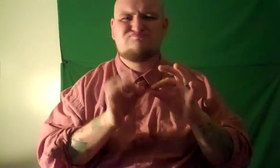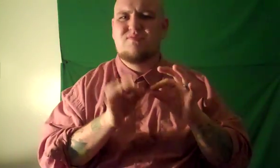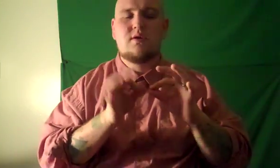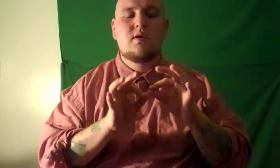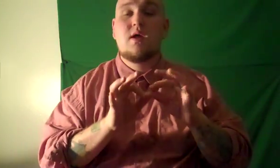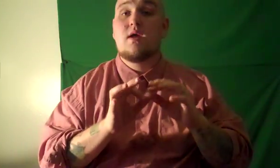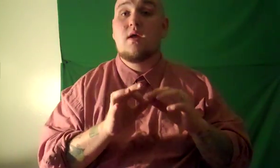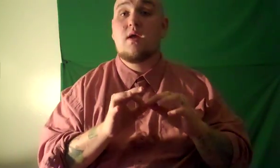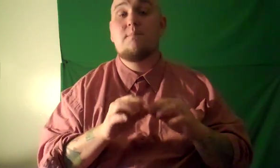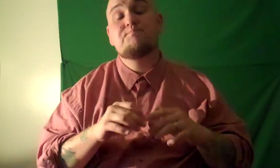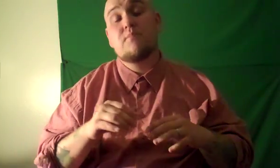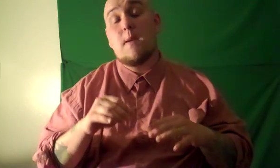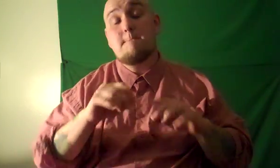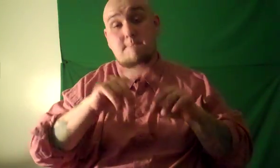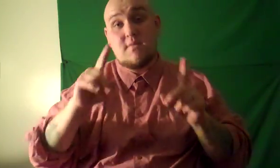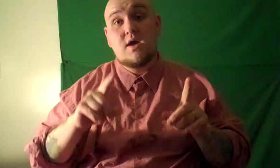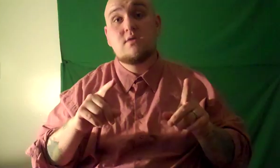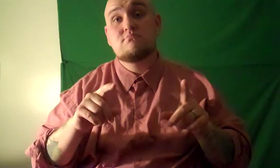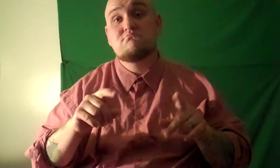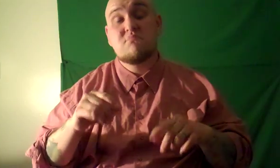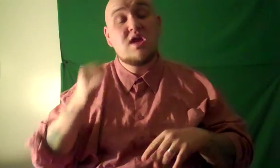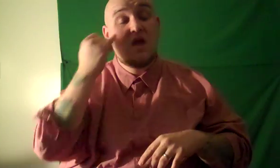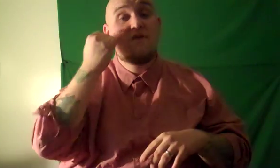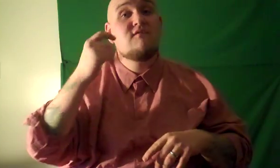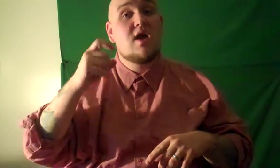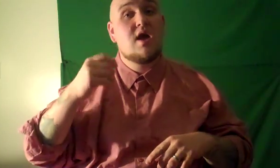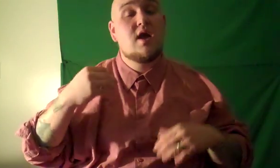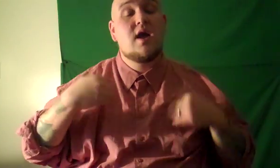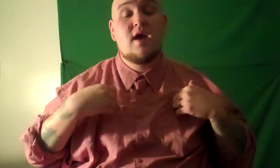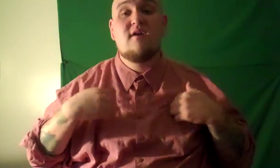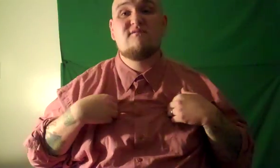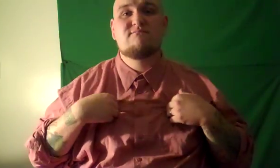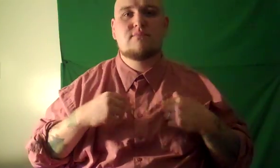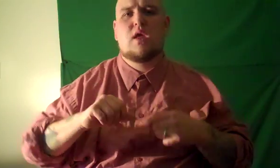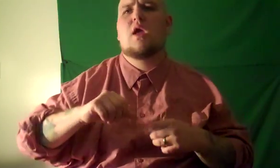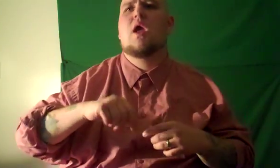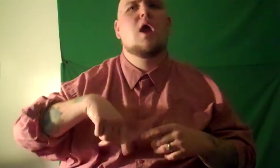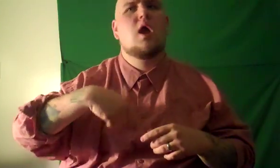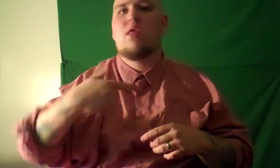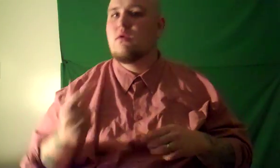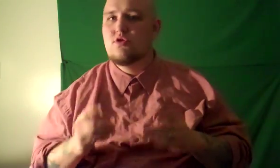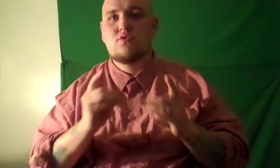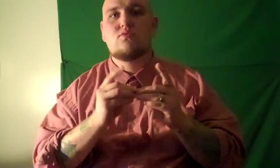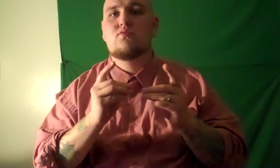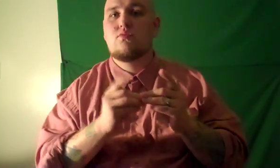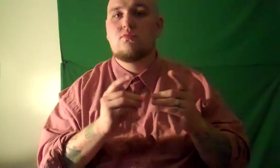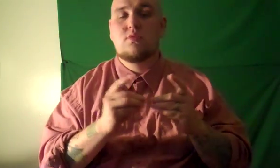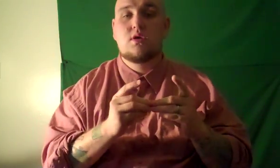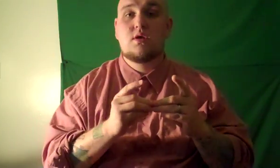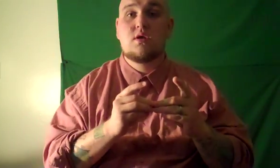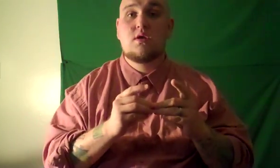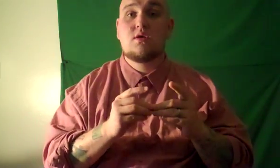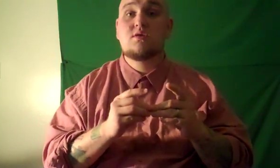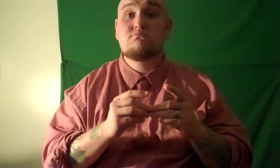in something, you're good to go starting July 1st, 2009 through June